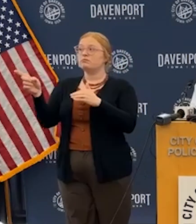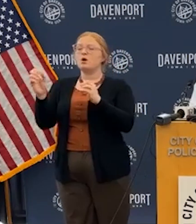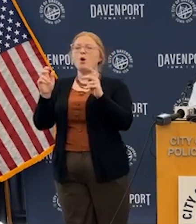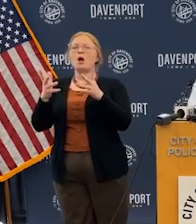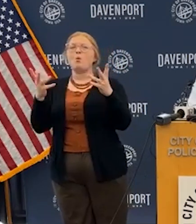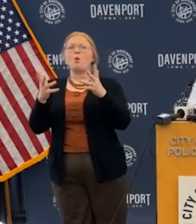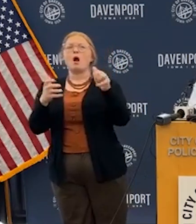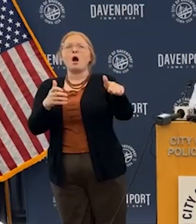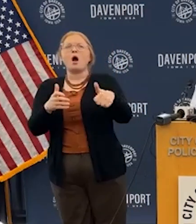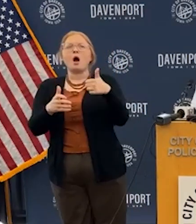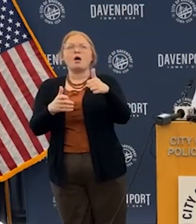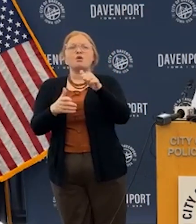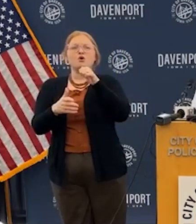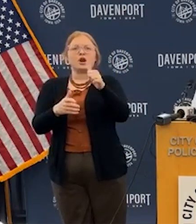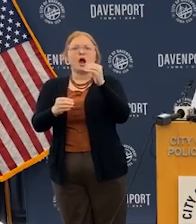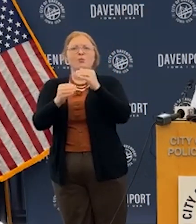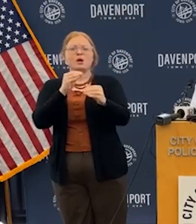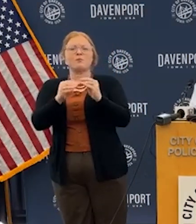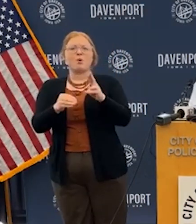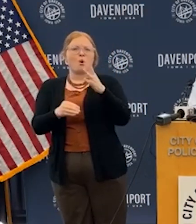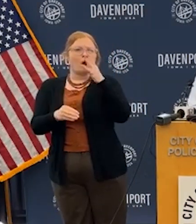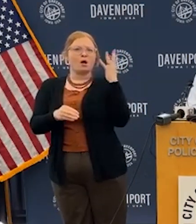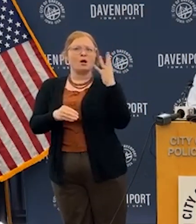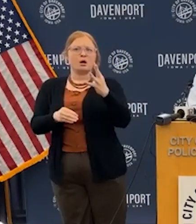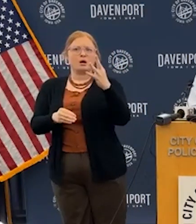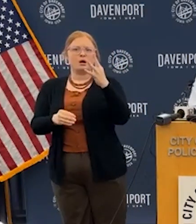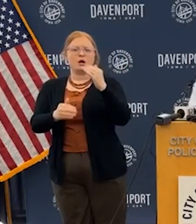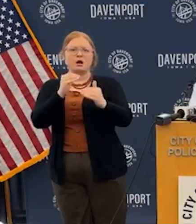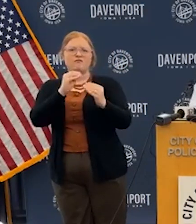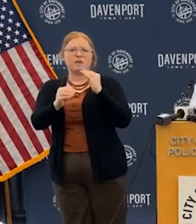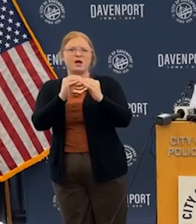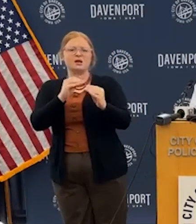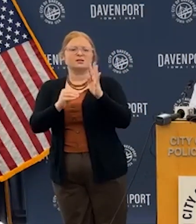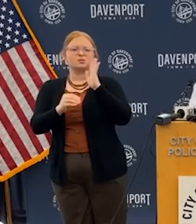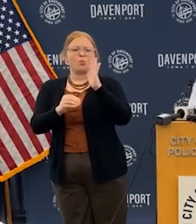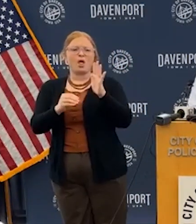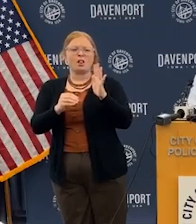of maintenance would have prompted the city to say